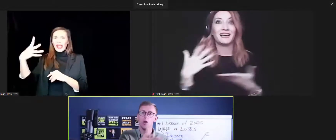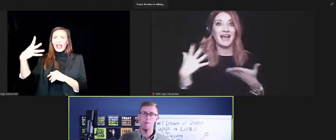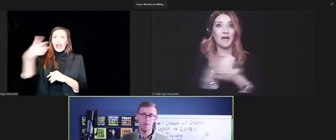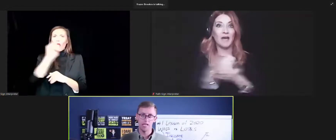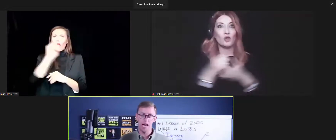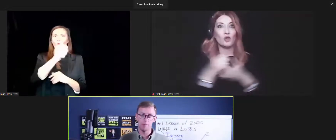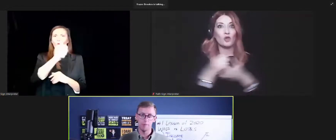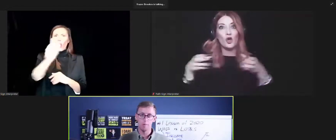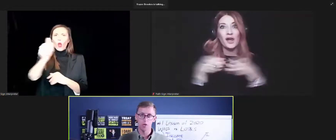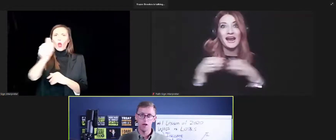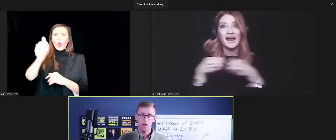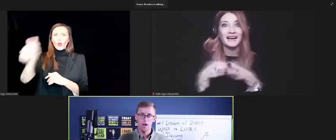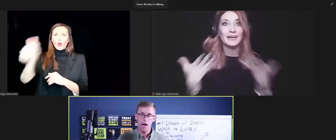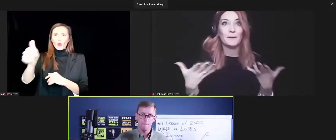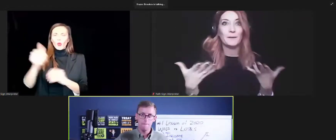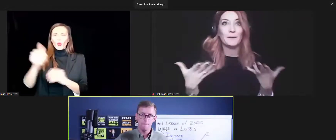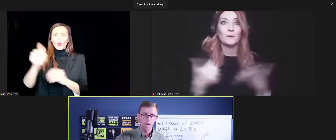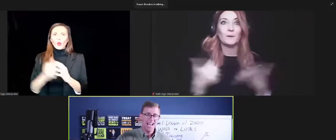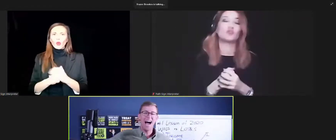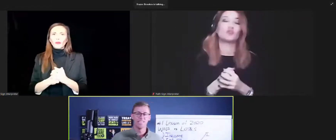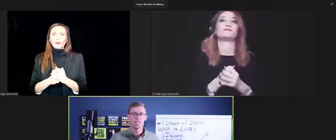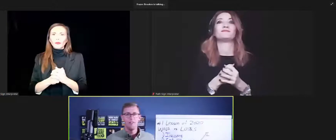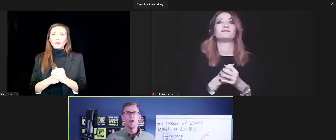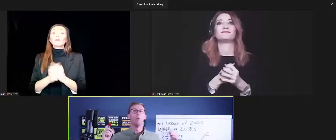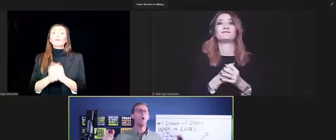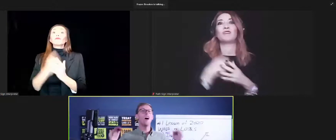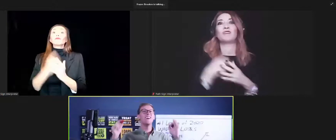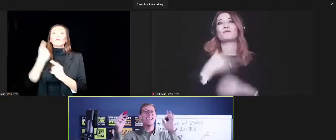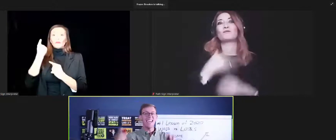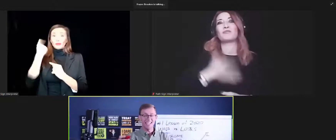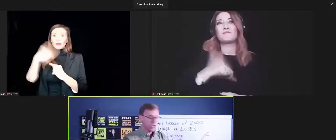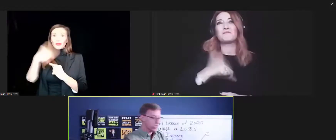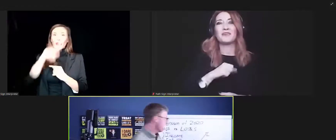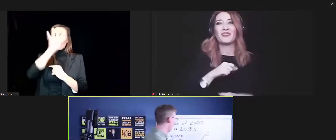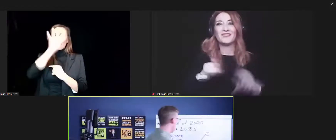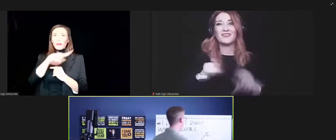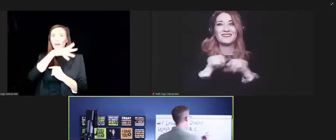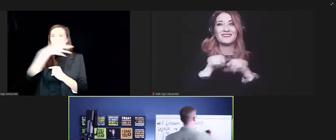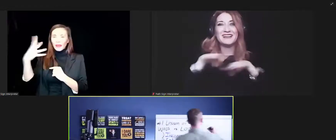people when the time comes, okay? And the word is